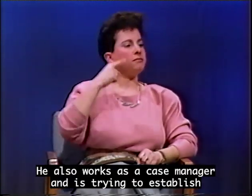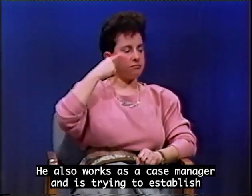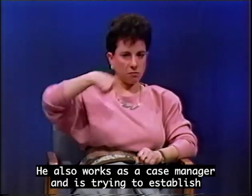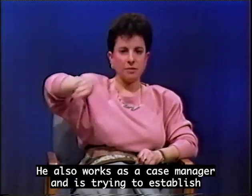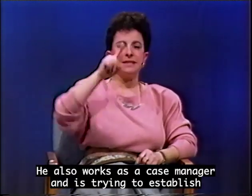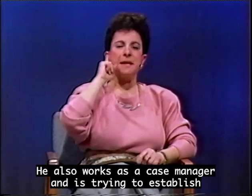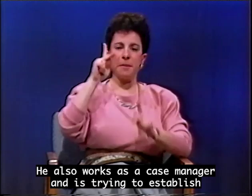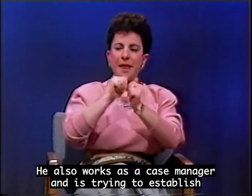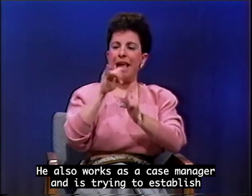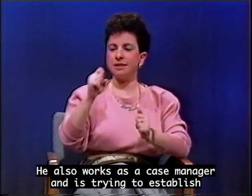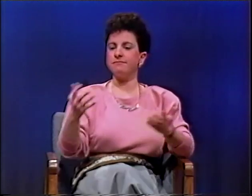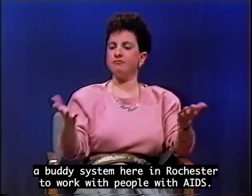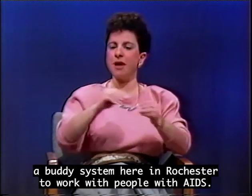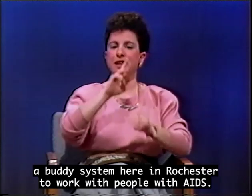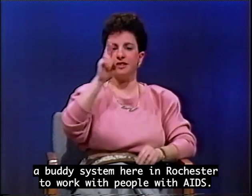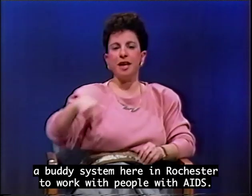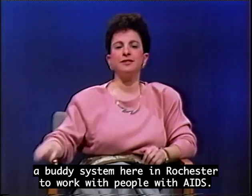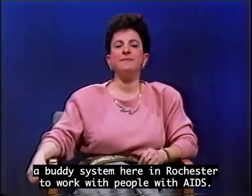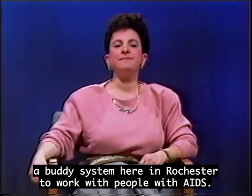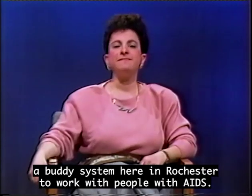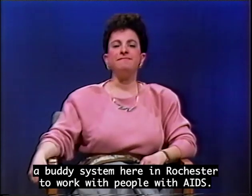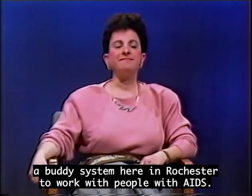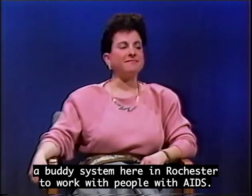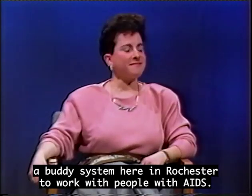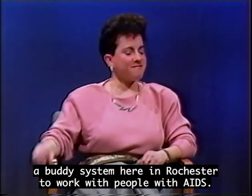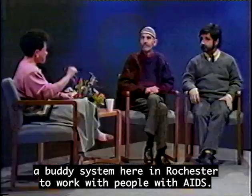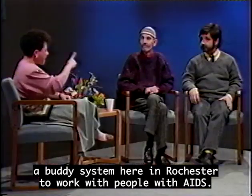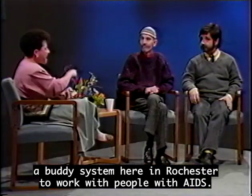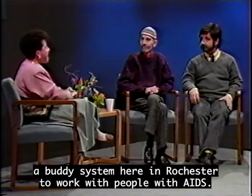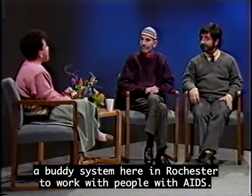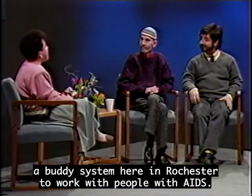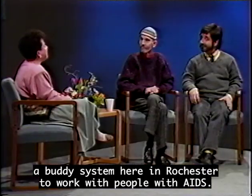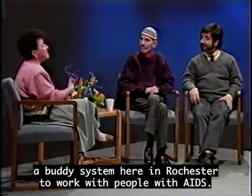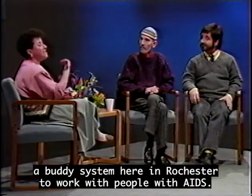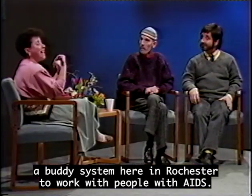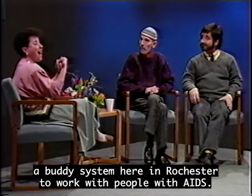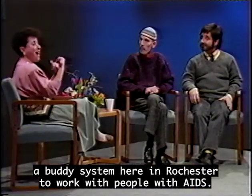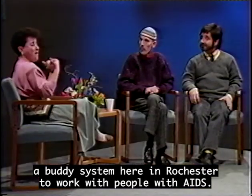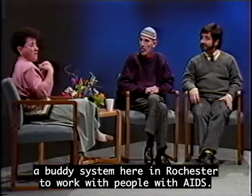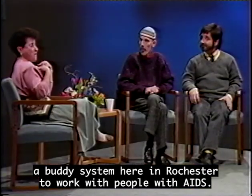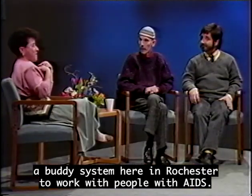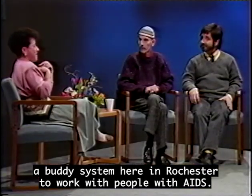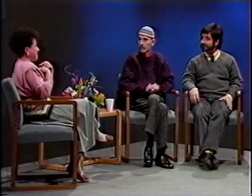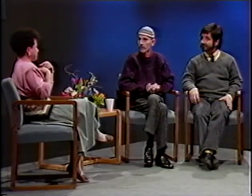and is trying to establish a buddy system here in Rochester to work with people with AIDS.